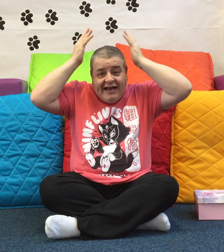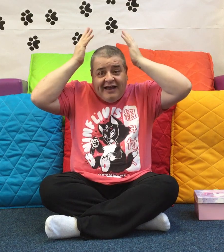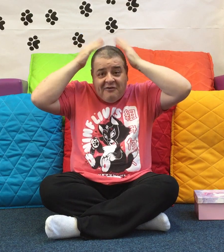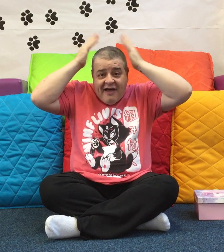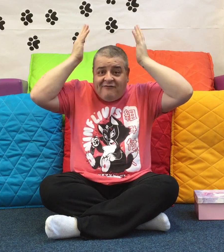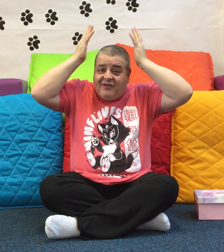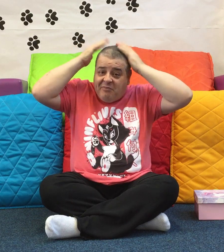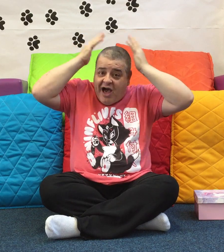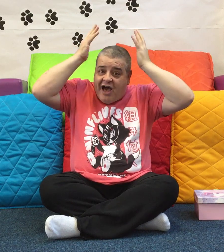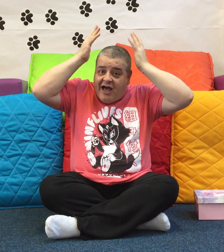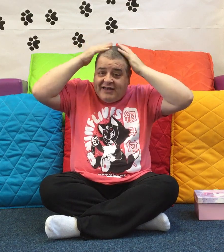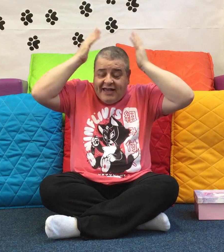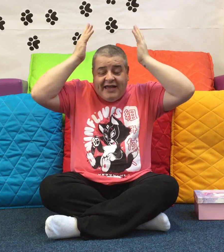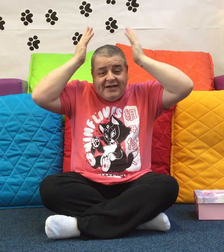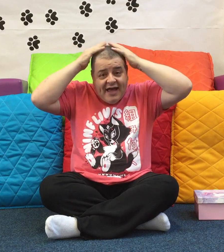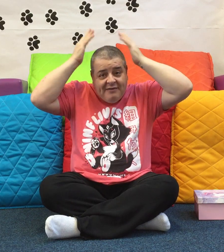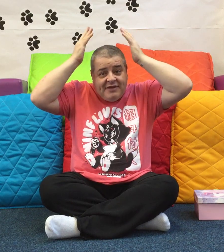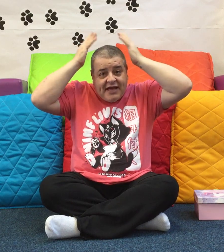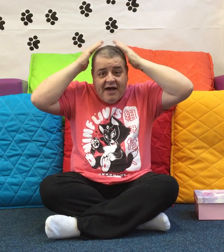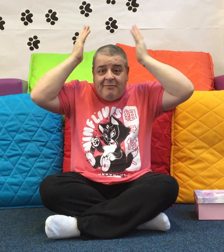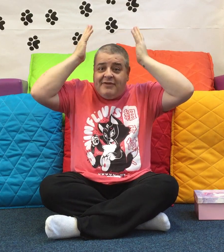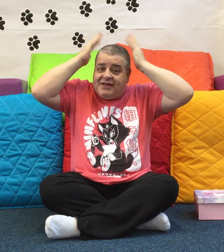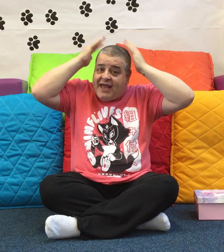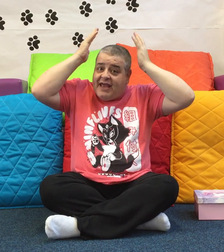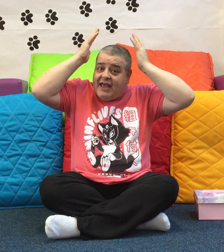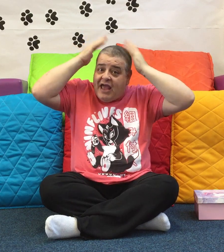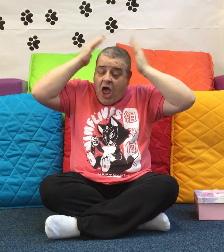Hello everybody, it's time to come and sing.